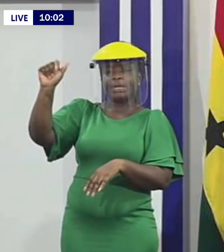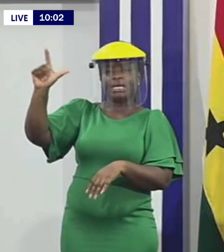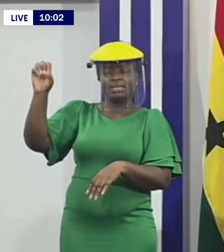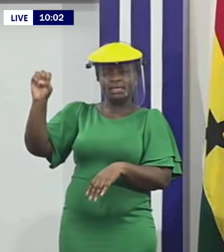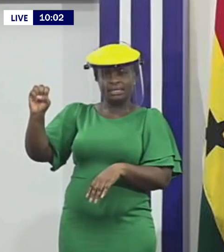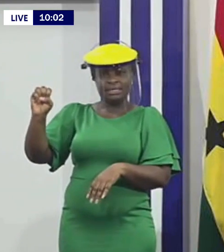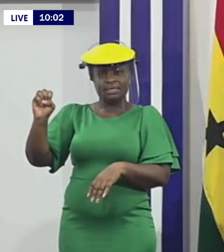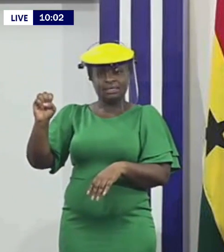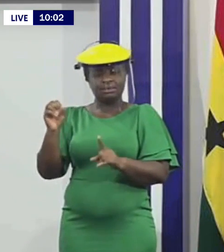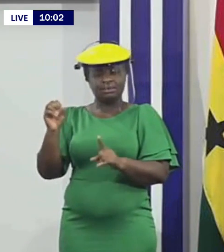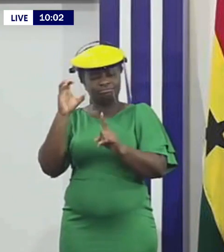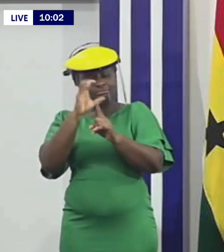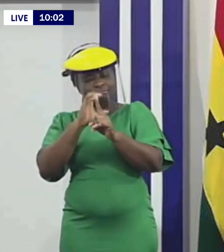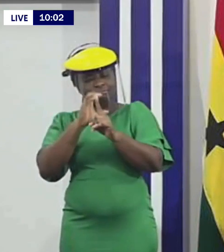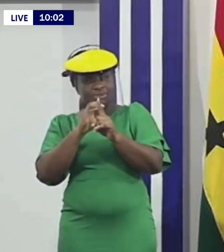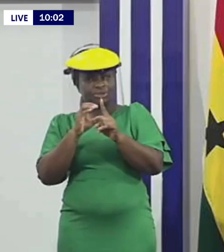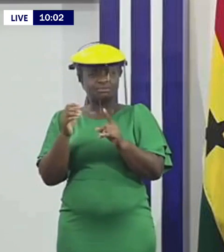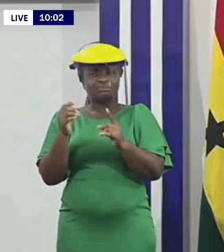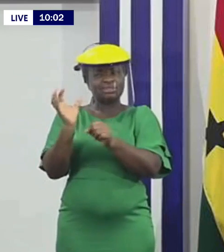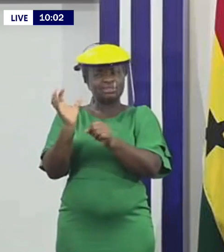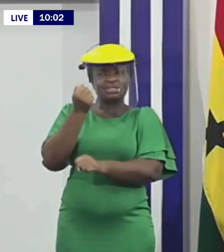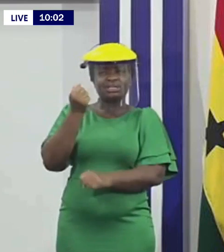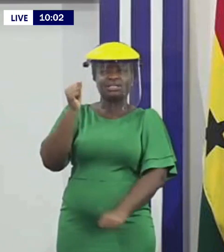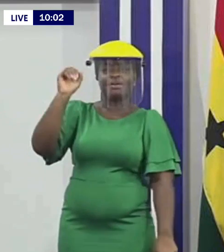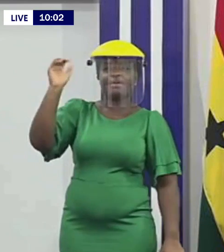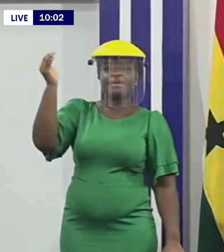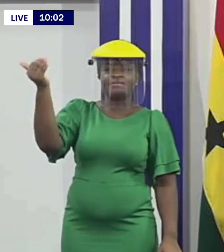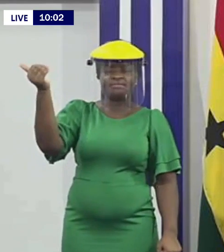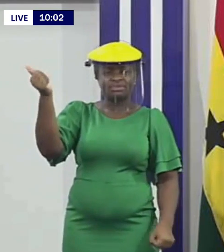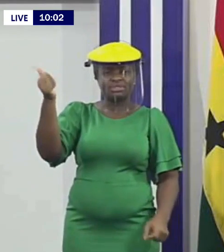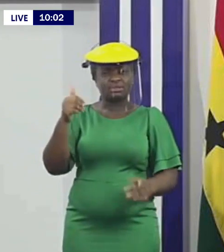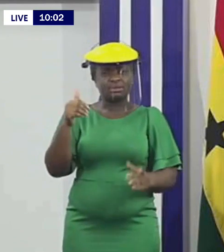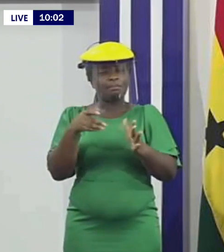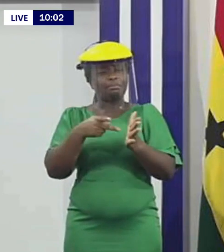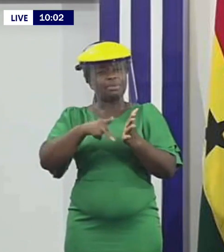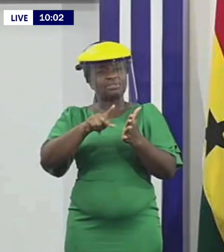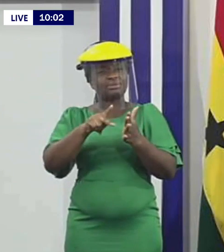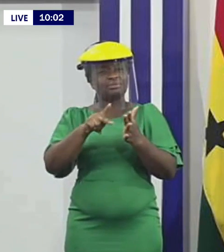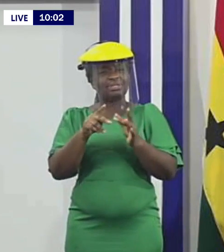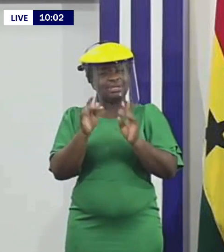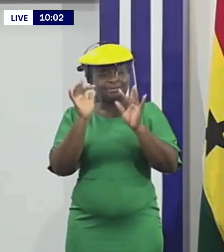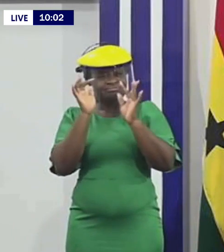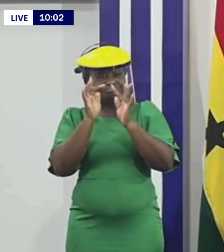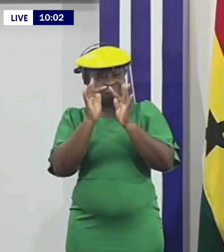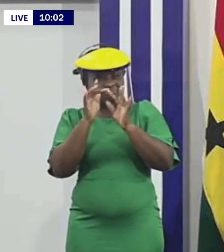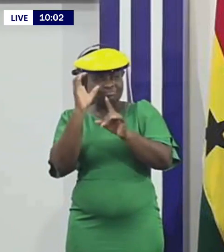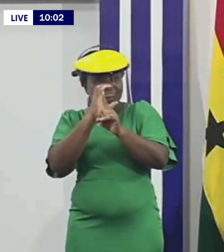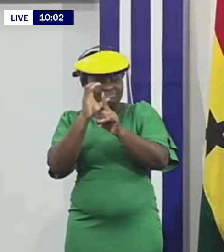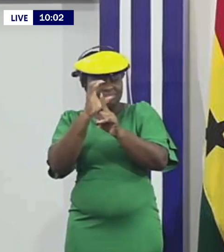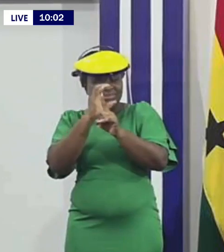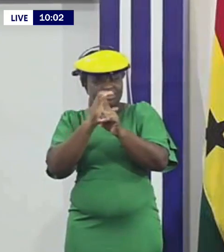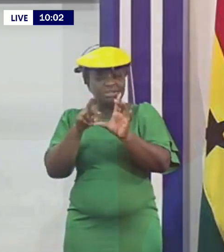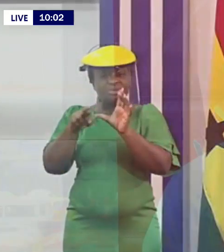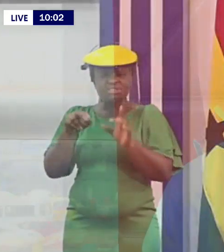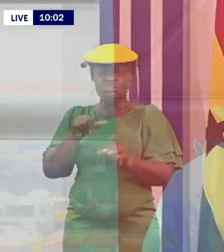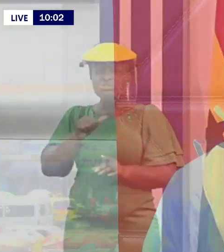The sample was taken on the 15th as part of our enhanced surveillance. The regions that do not have a case, they